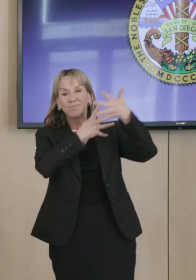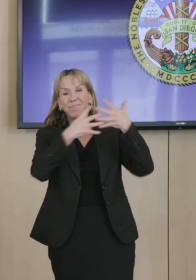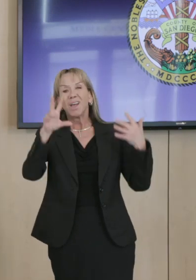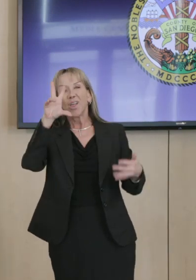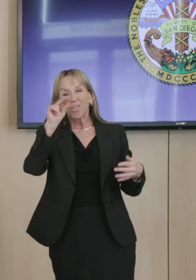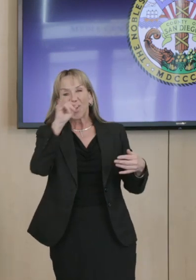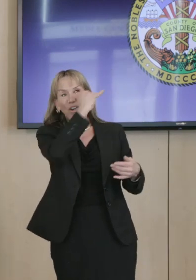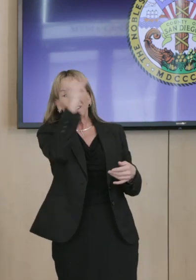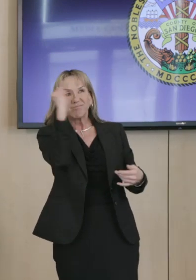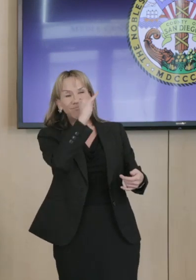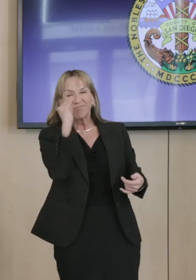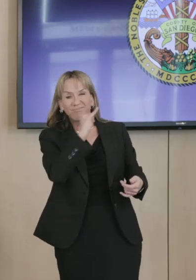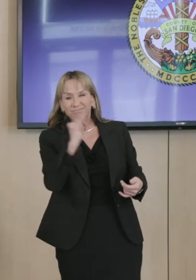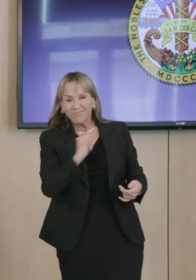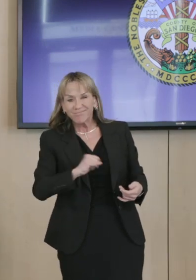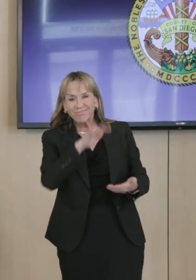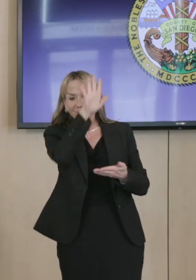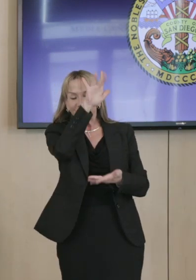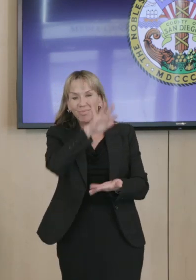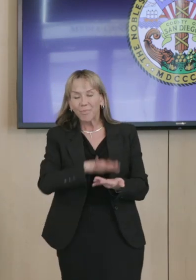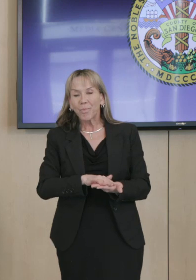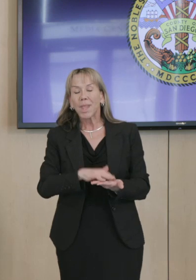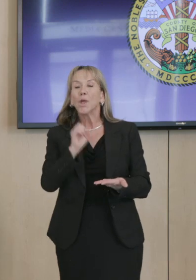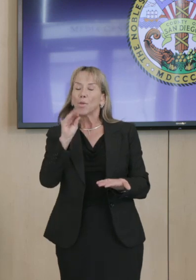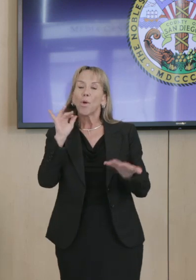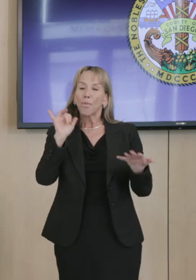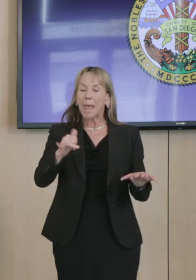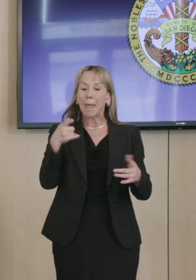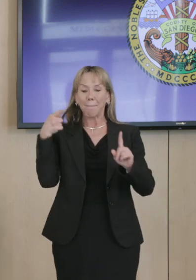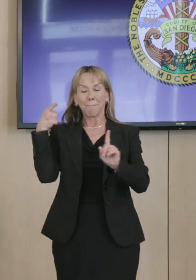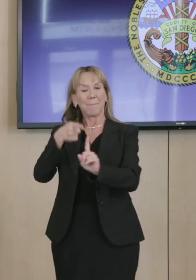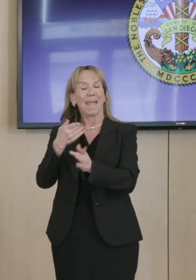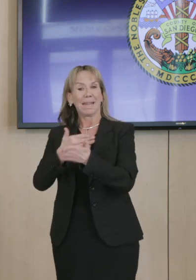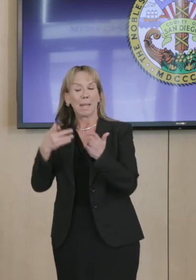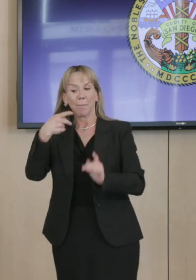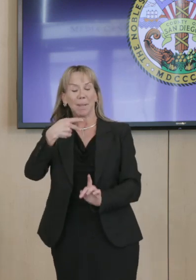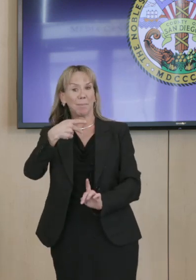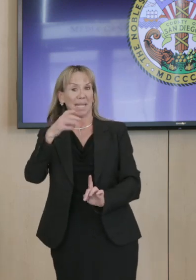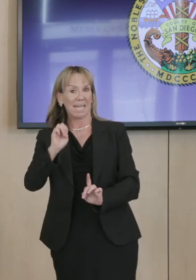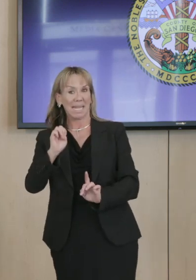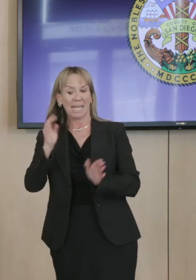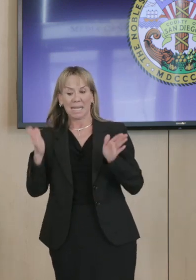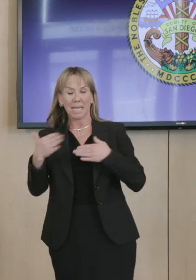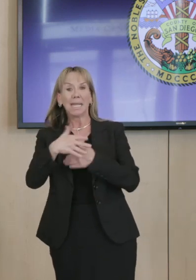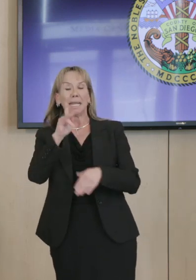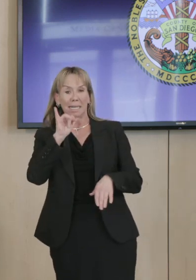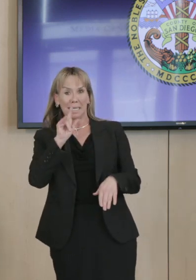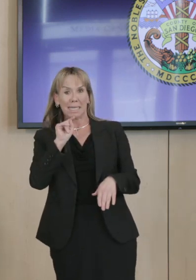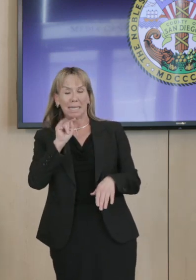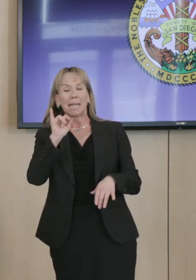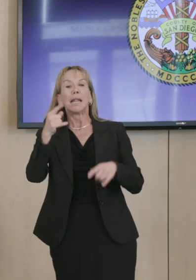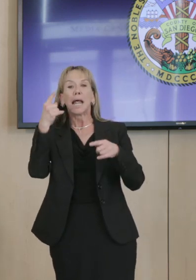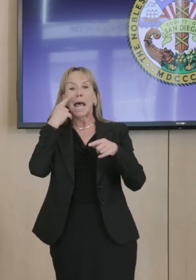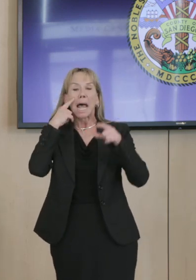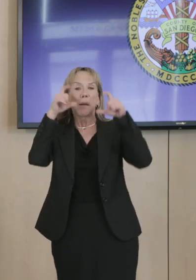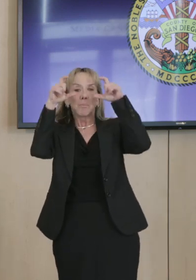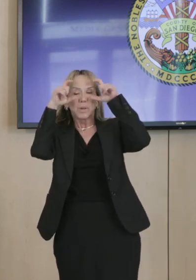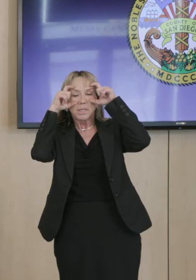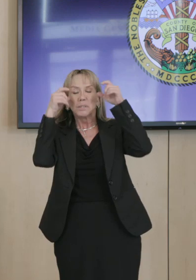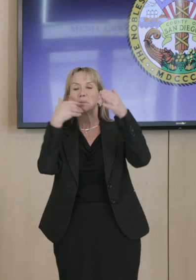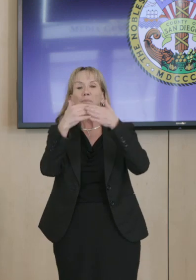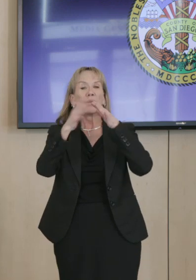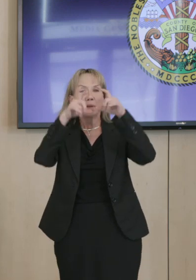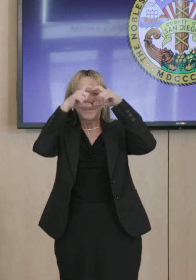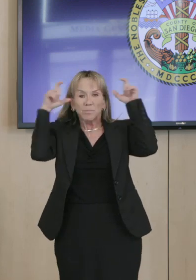ask, but it's the PPE kit. The main part of it is the PPE kit that we talked about. Eye protection, whether it's goggles or a